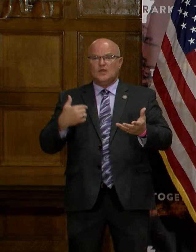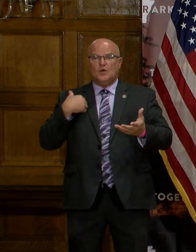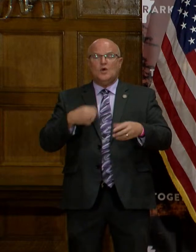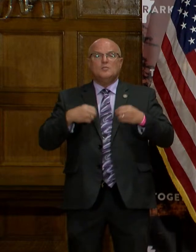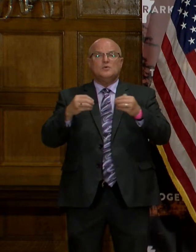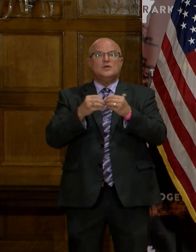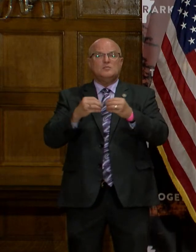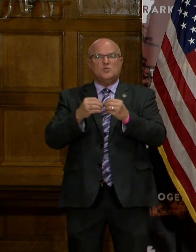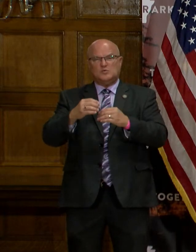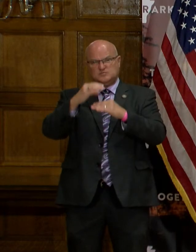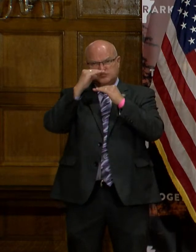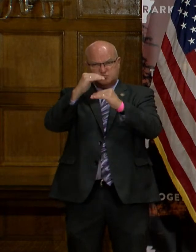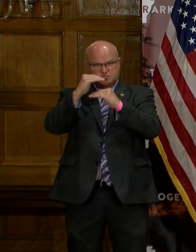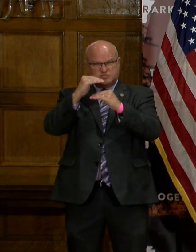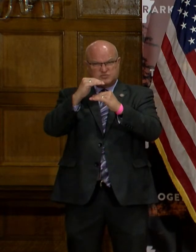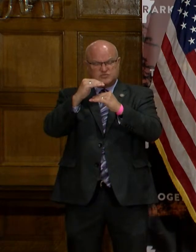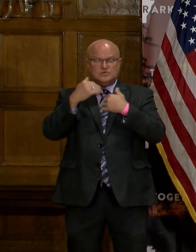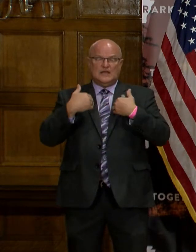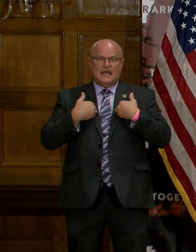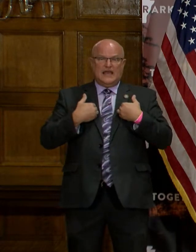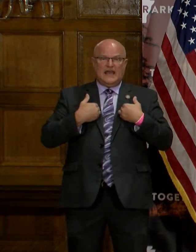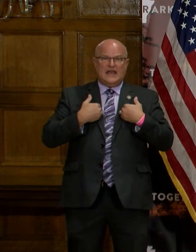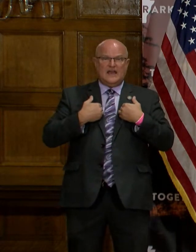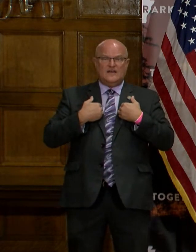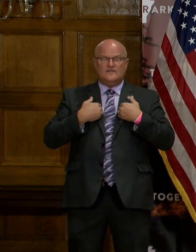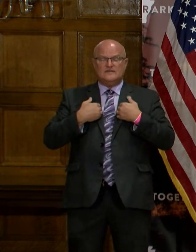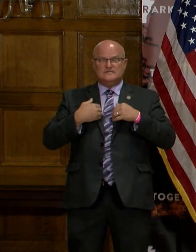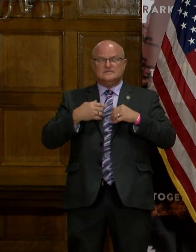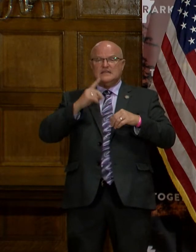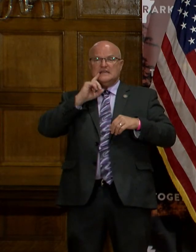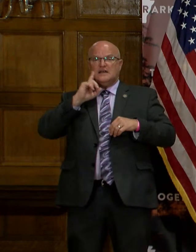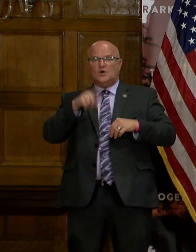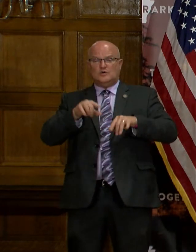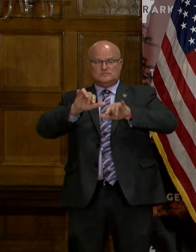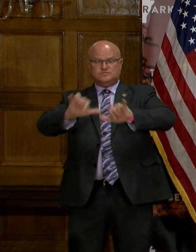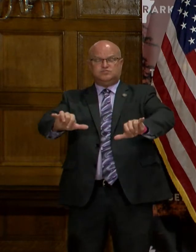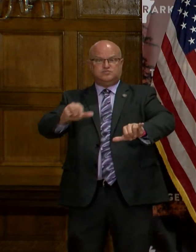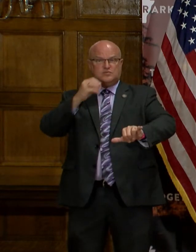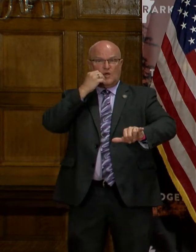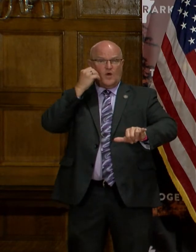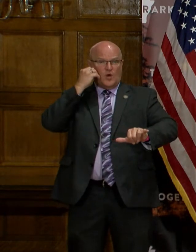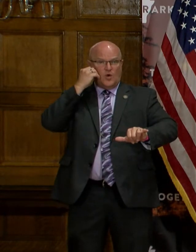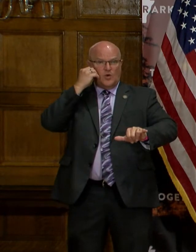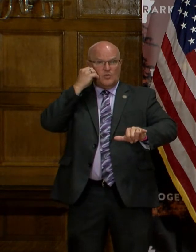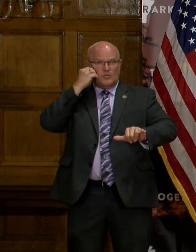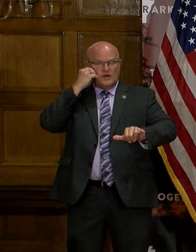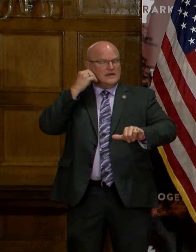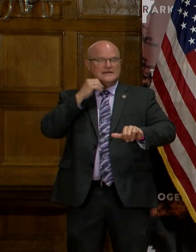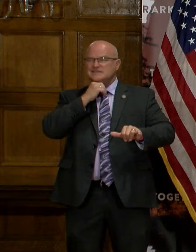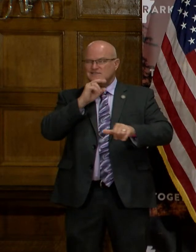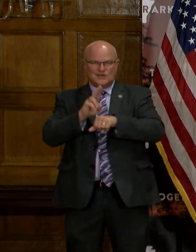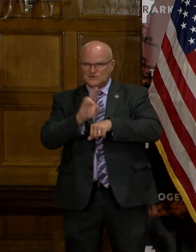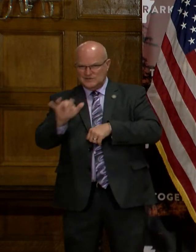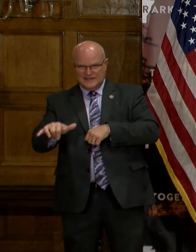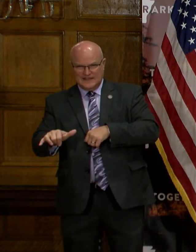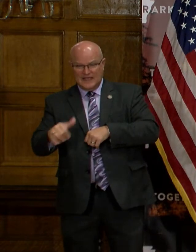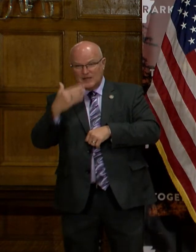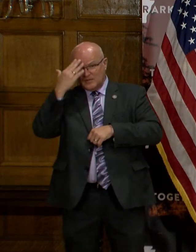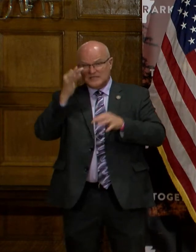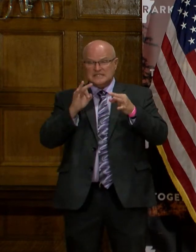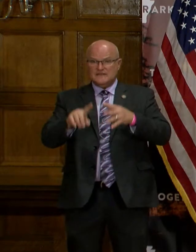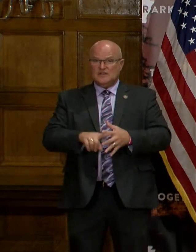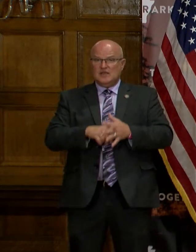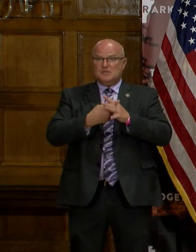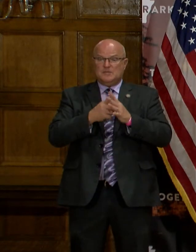put in more restrictions. We're going to have a stay-at-home order. Those are specifically left out because if